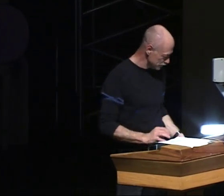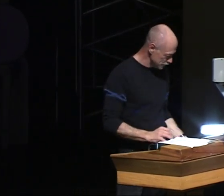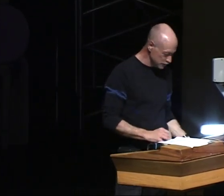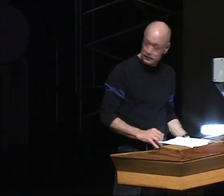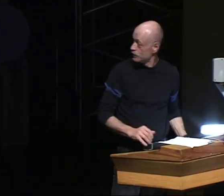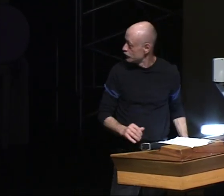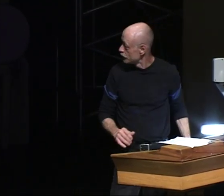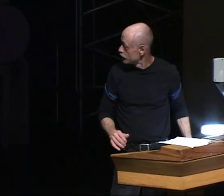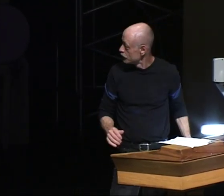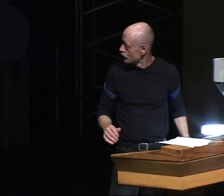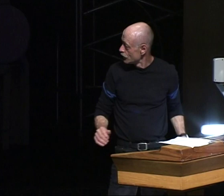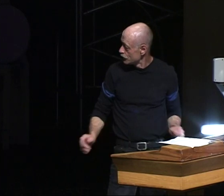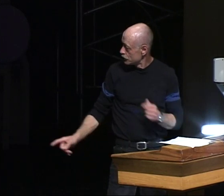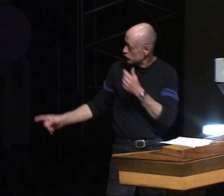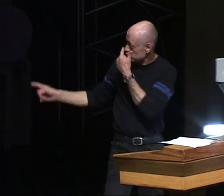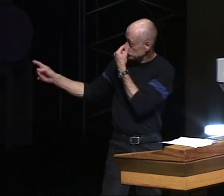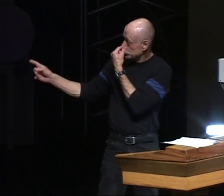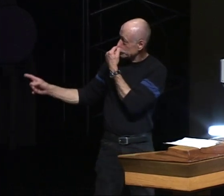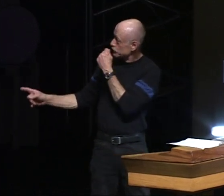now.